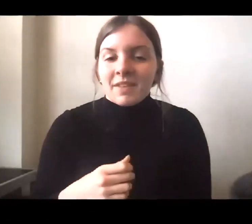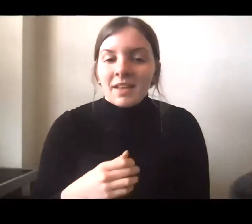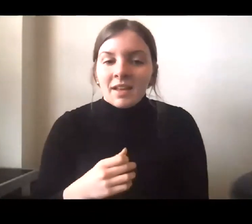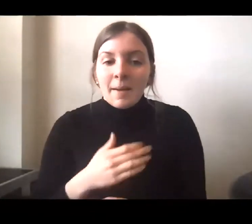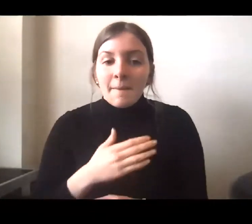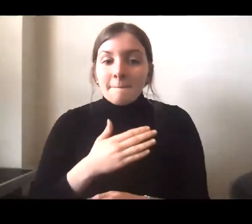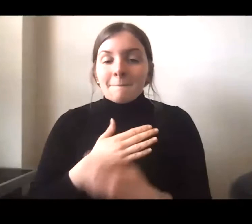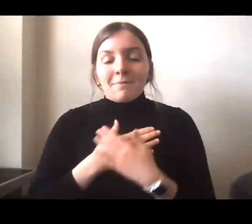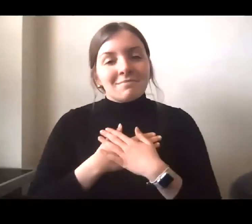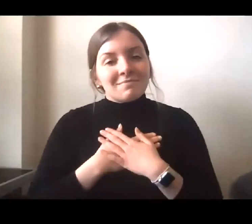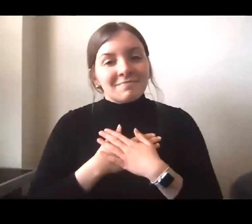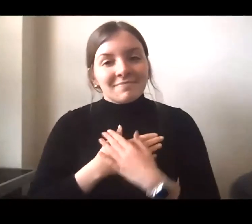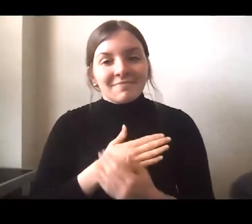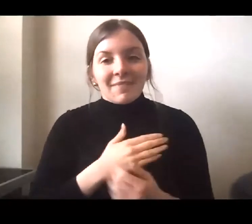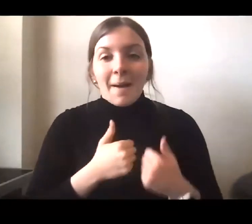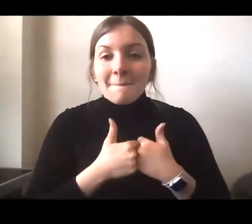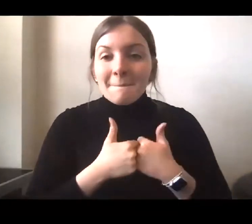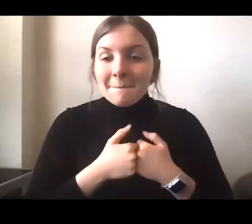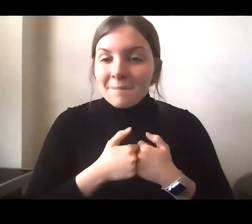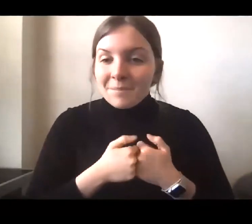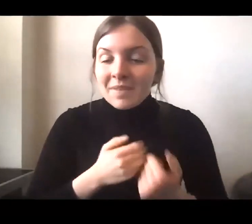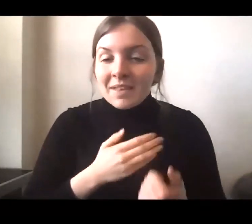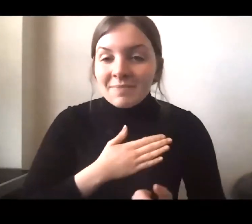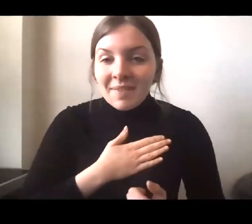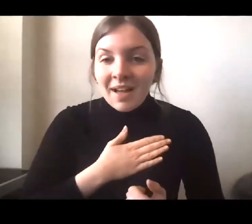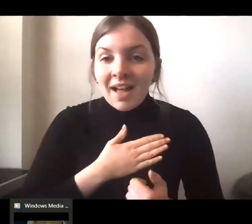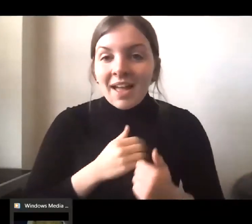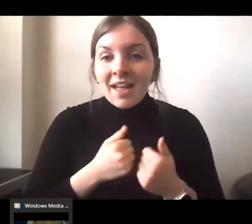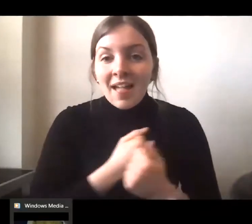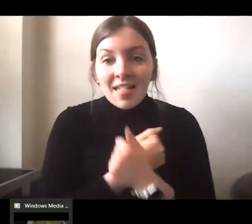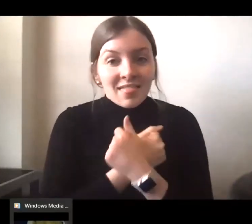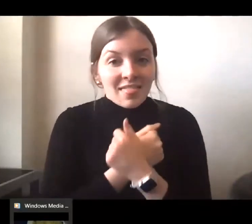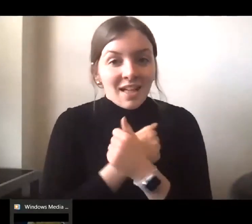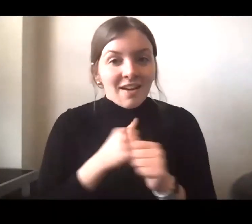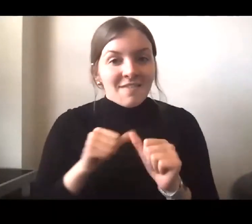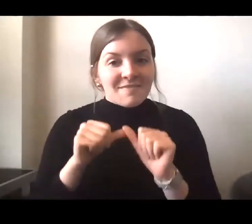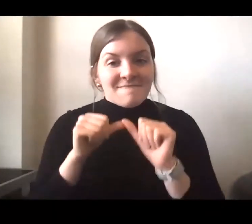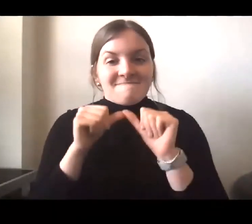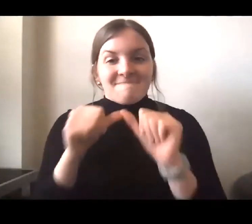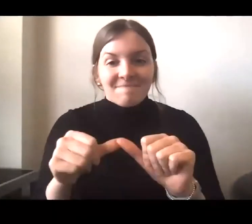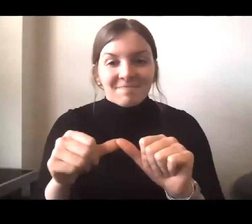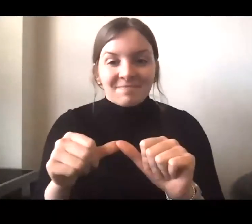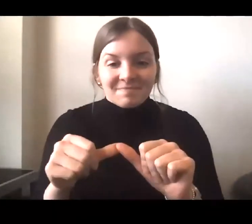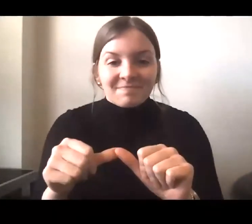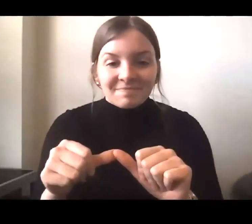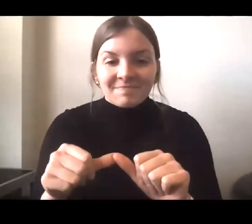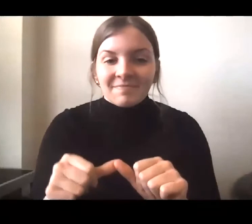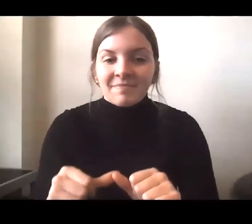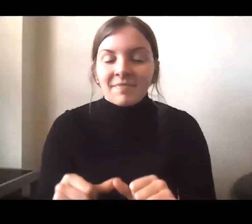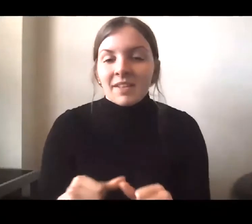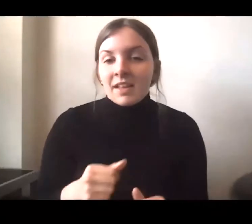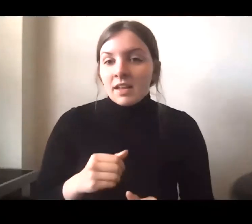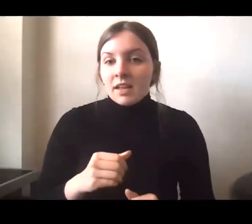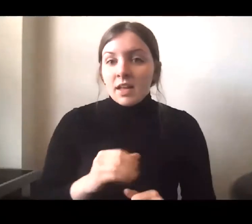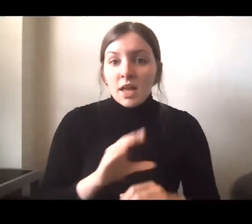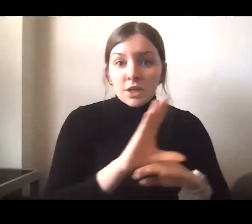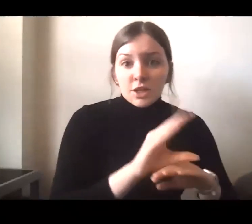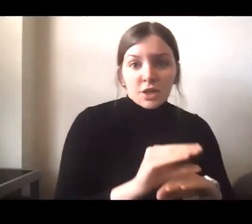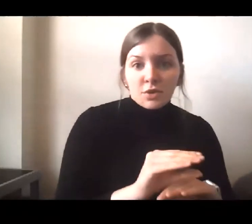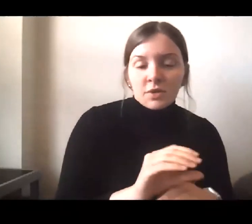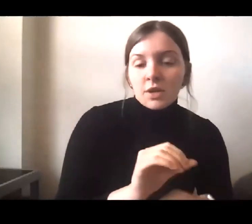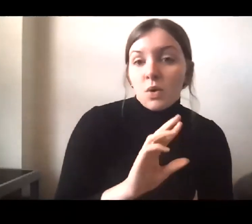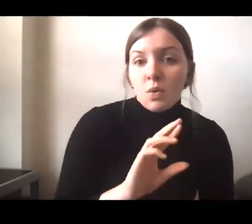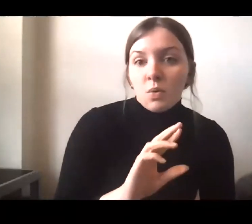en la red de cárcel de la azul de la de la ar si me toucha una luz de apropagina la azúcar, o el ar fresco,